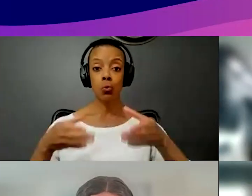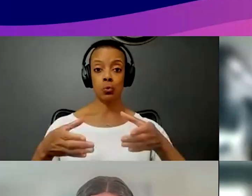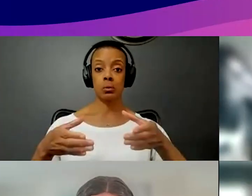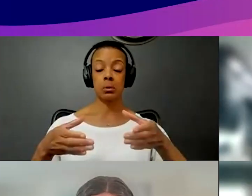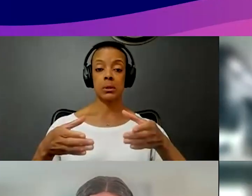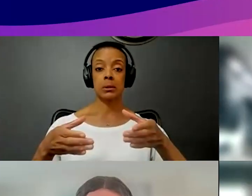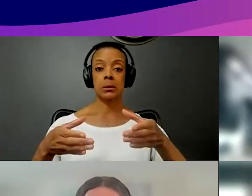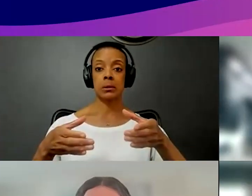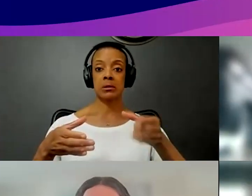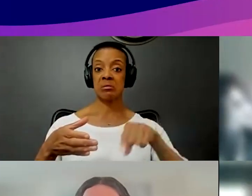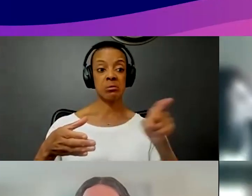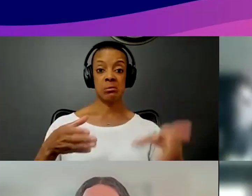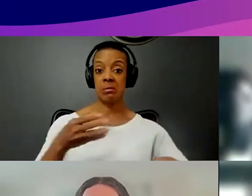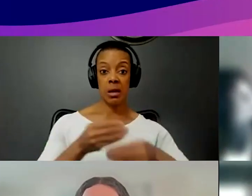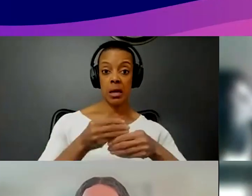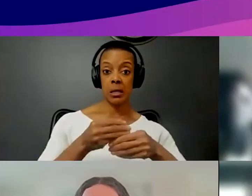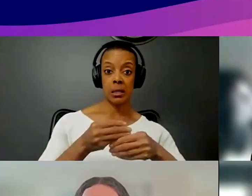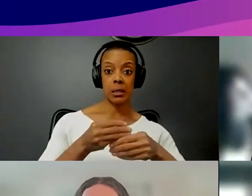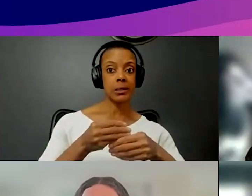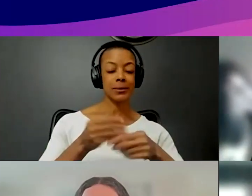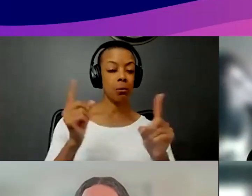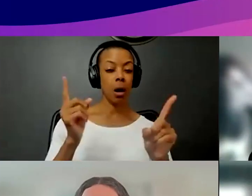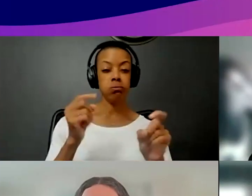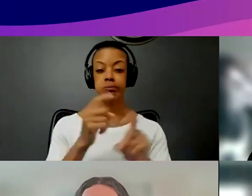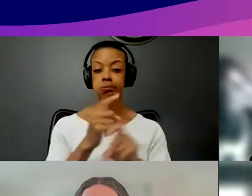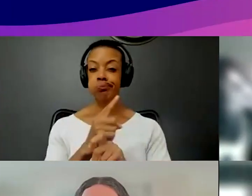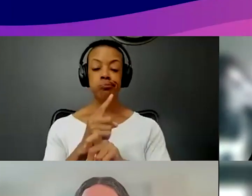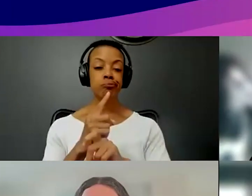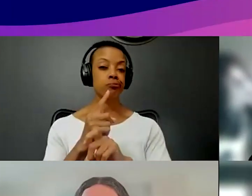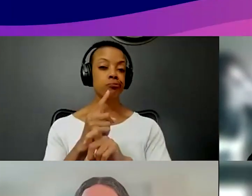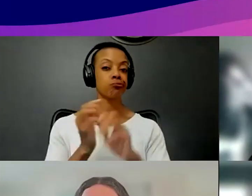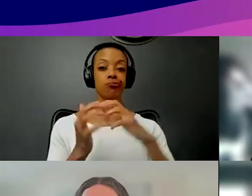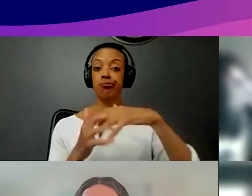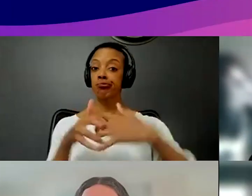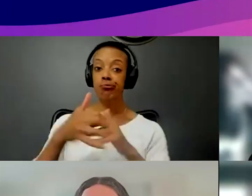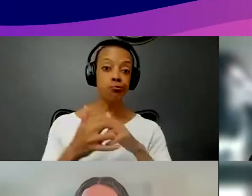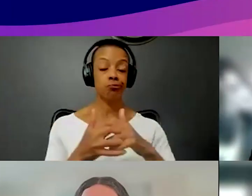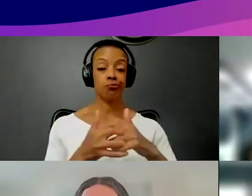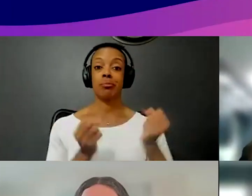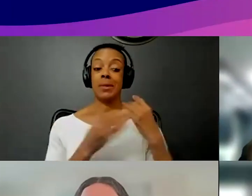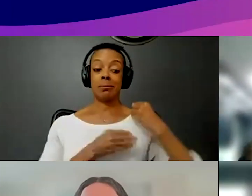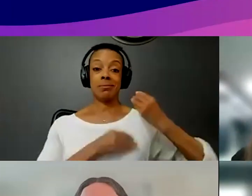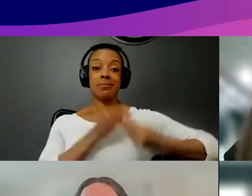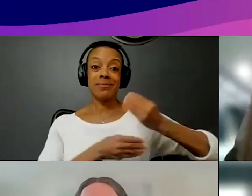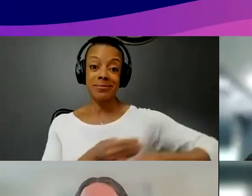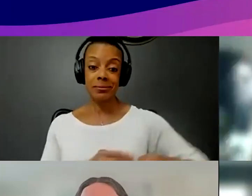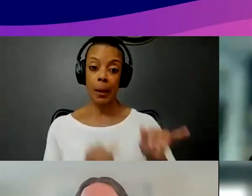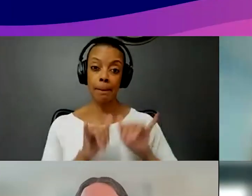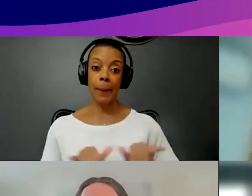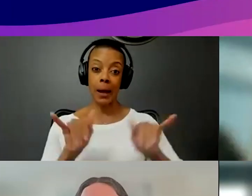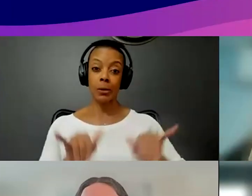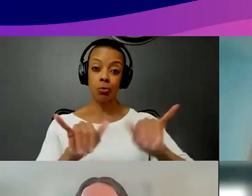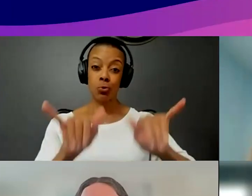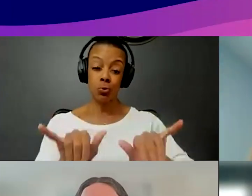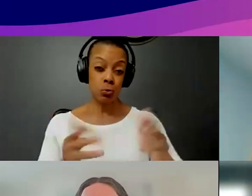other thing that you want to add around those sort of complex maybe multi-generational patterns that you need to start to talk